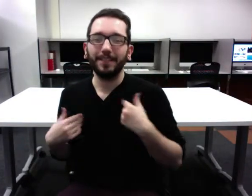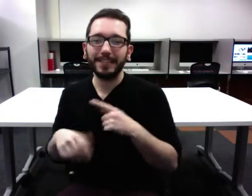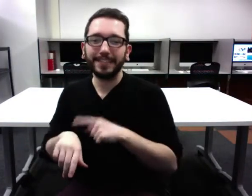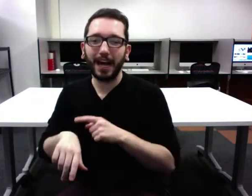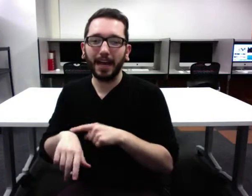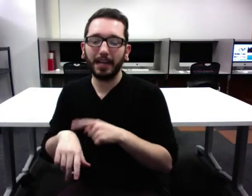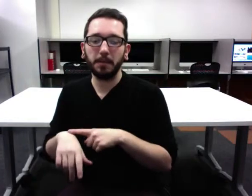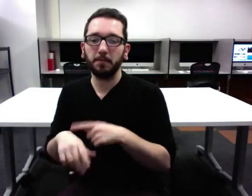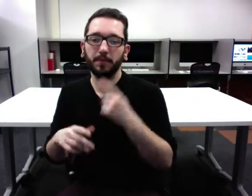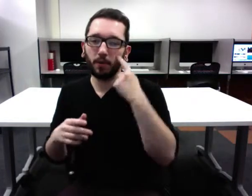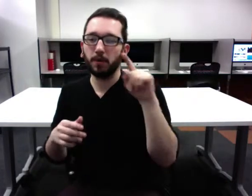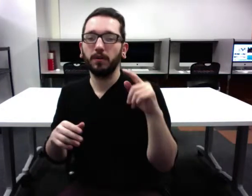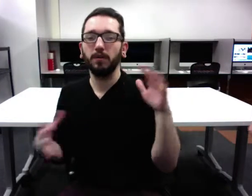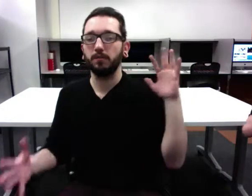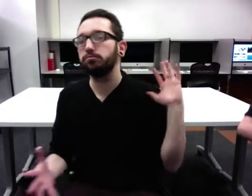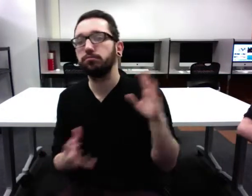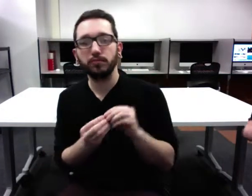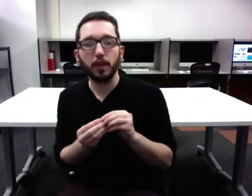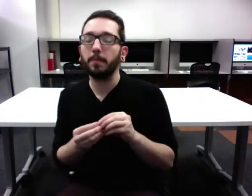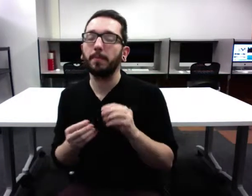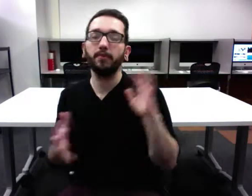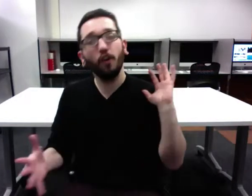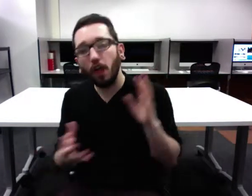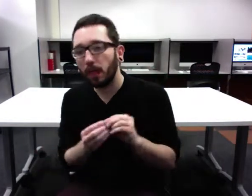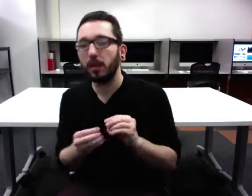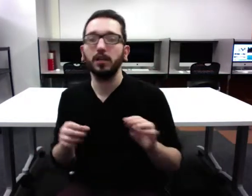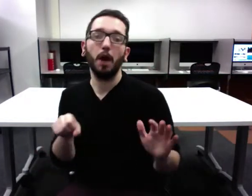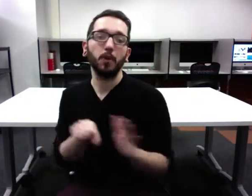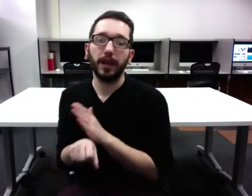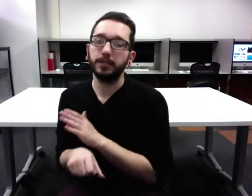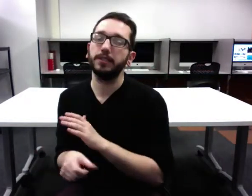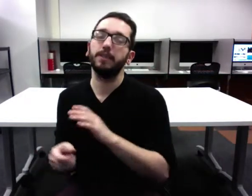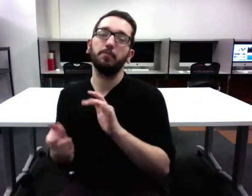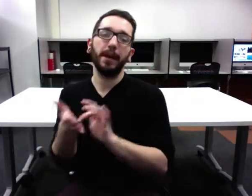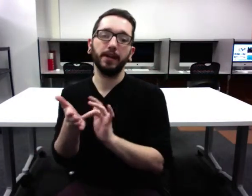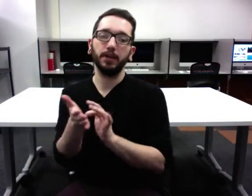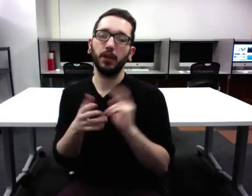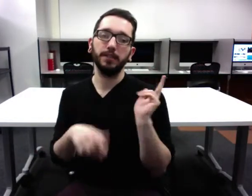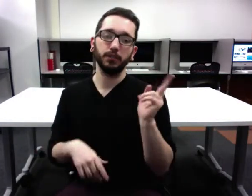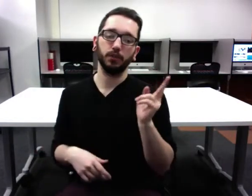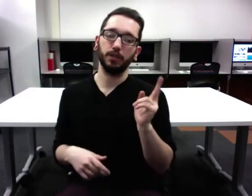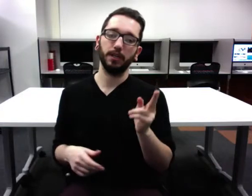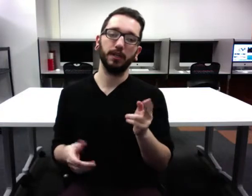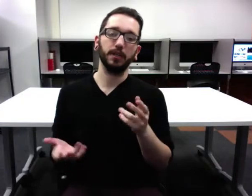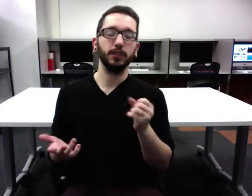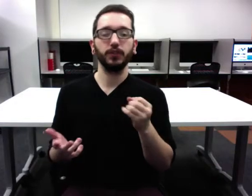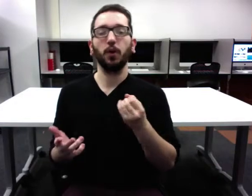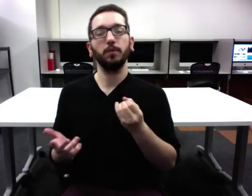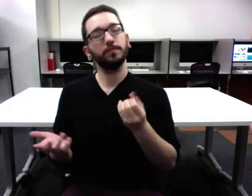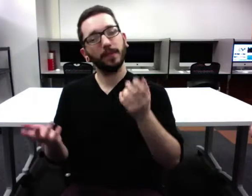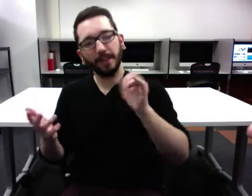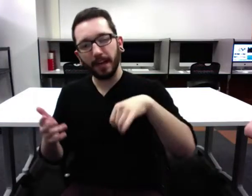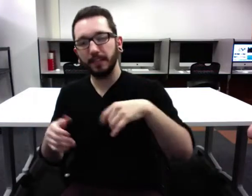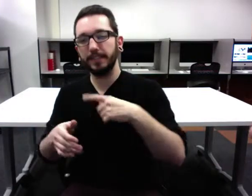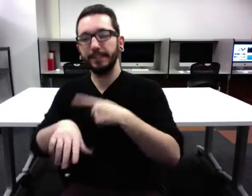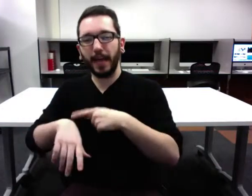medical history, to hear all of what you as a patient might want to say about pain. And it's that lack of time. Many